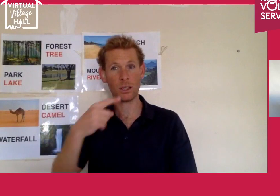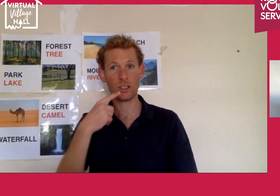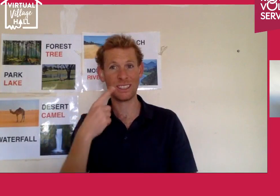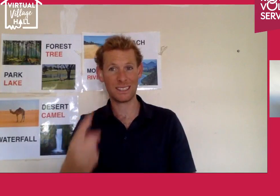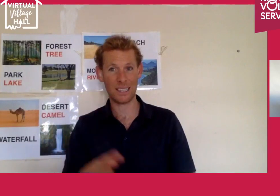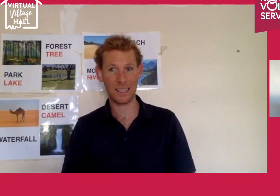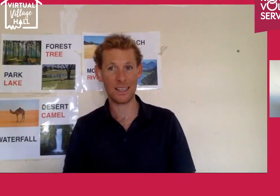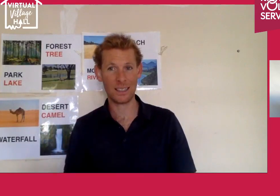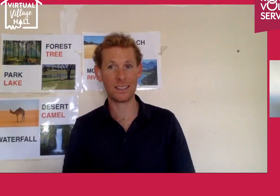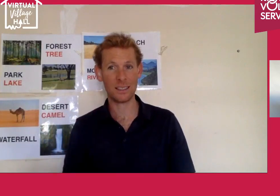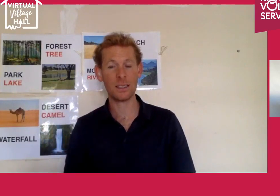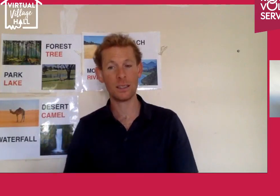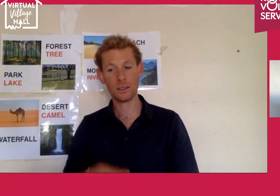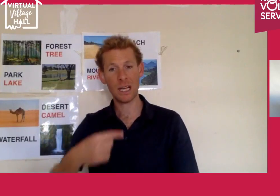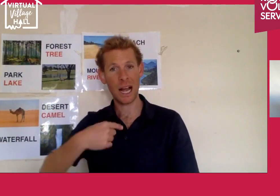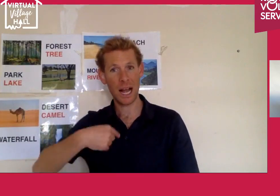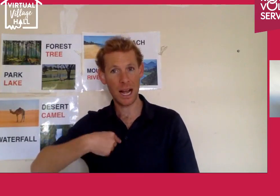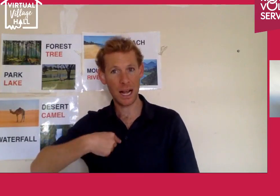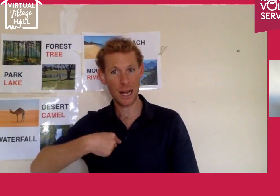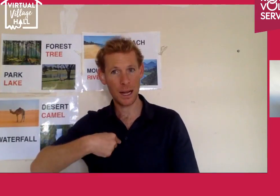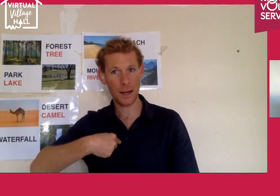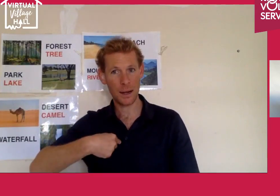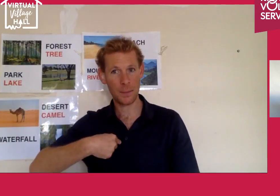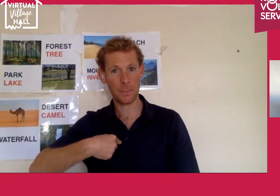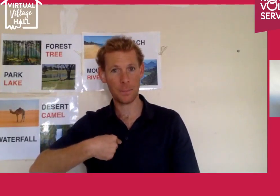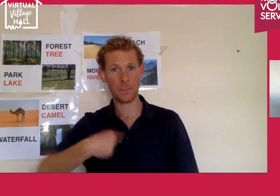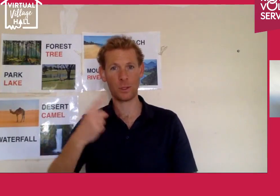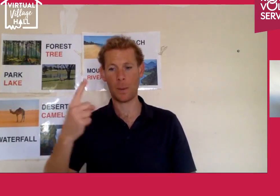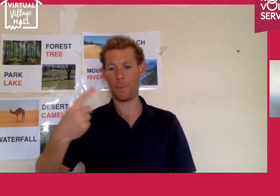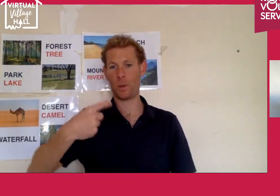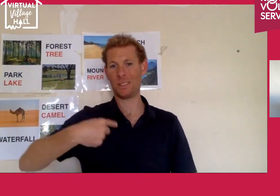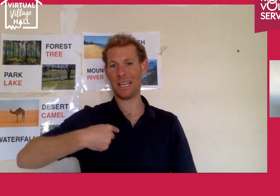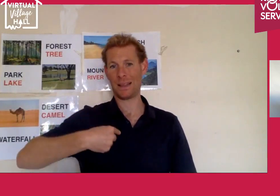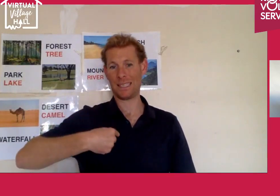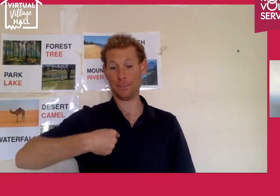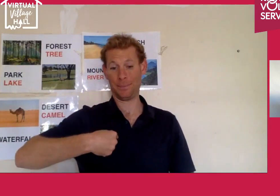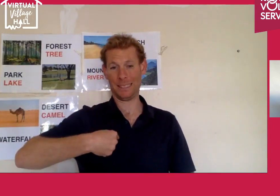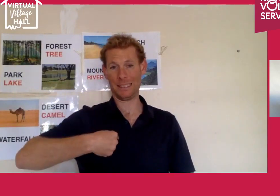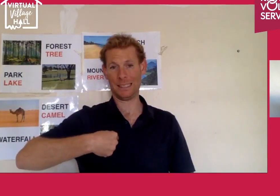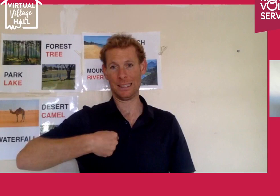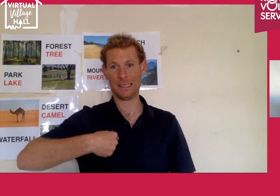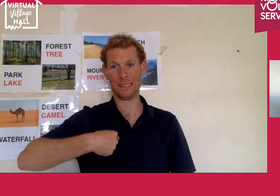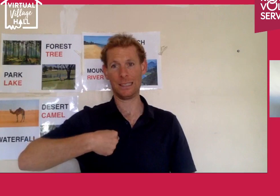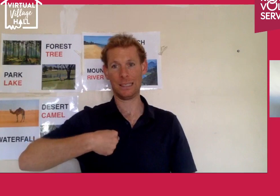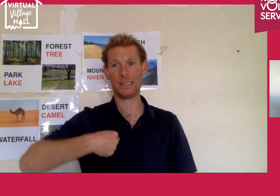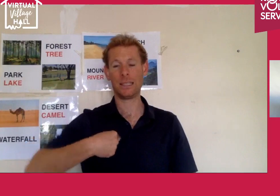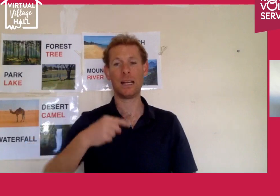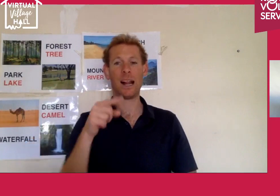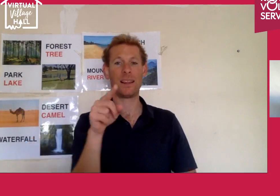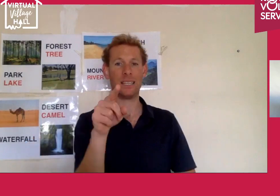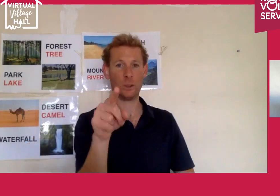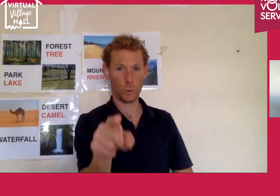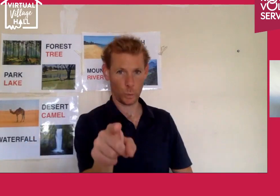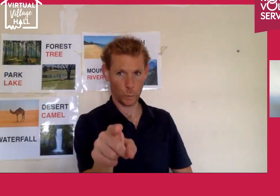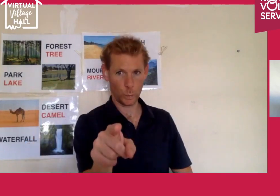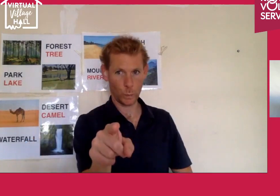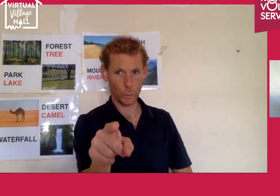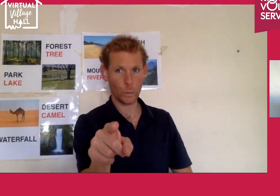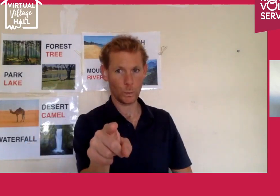And the response, you could respond by saying, point to yourself in the first person, I'm, and